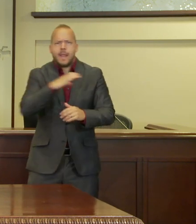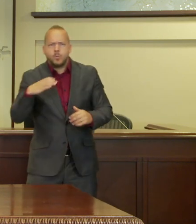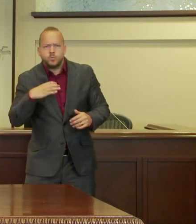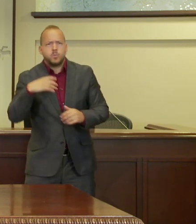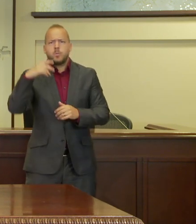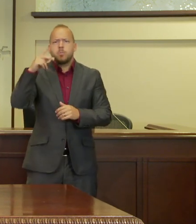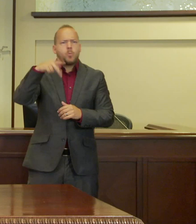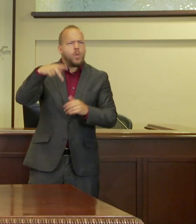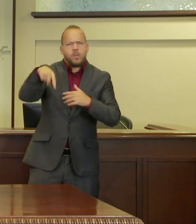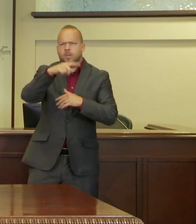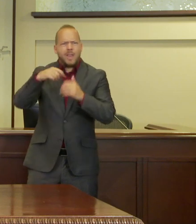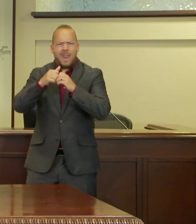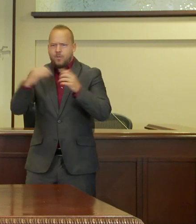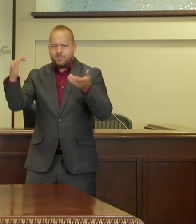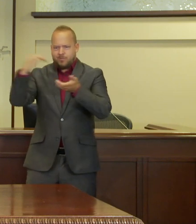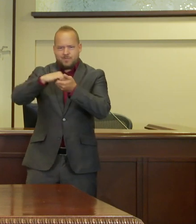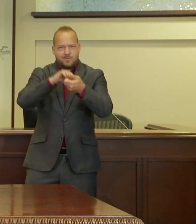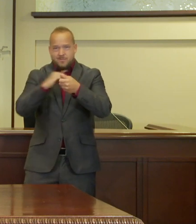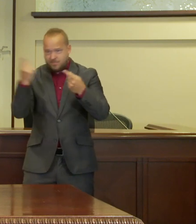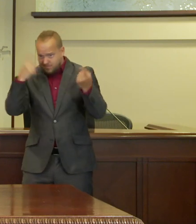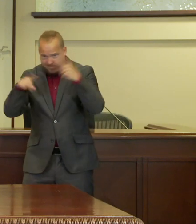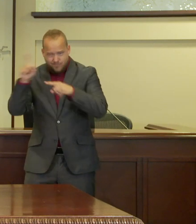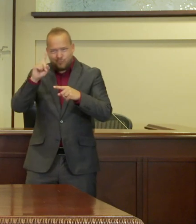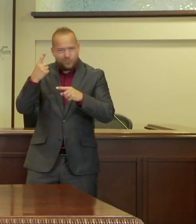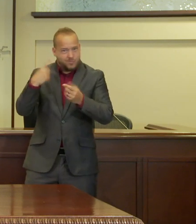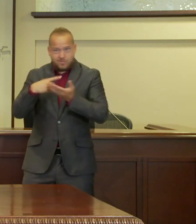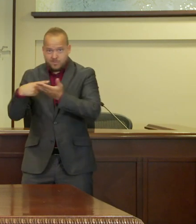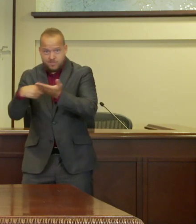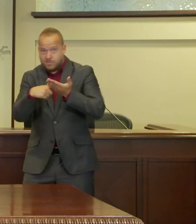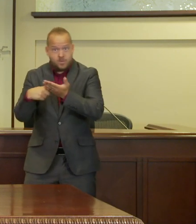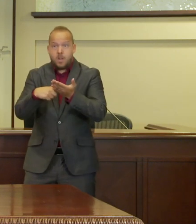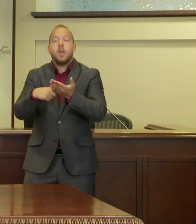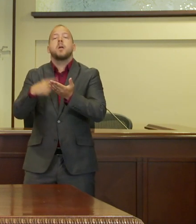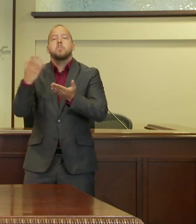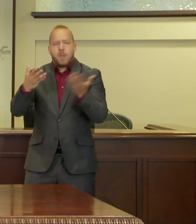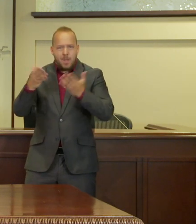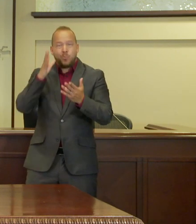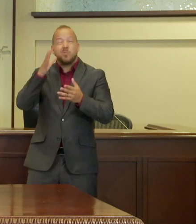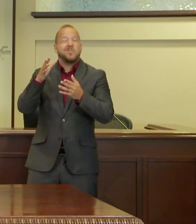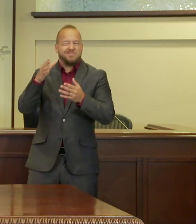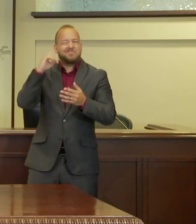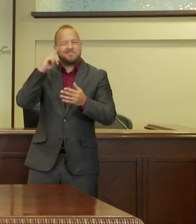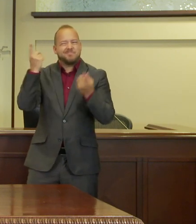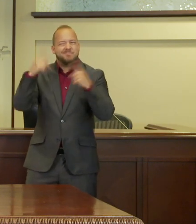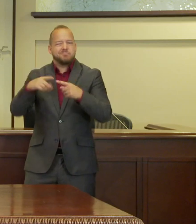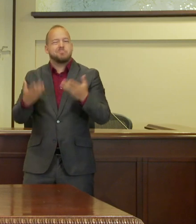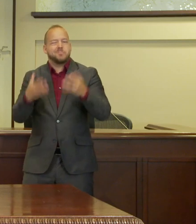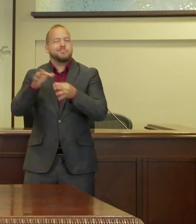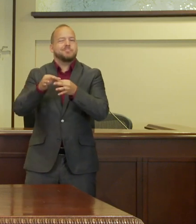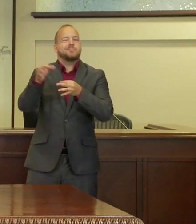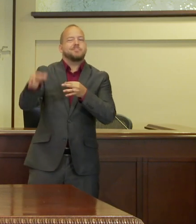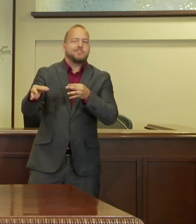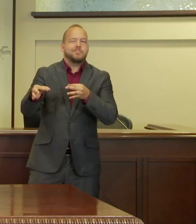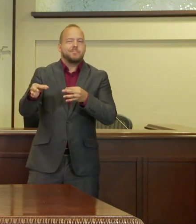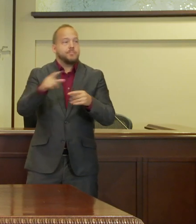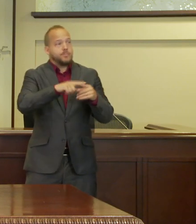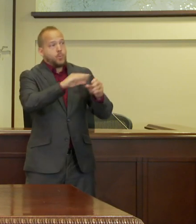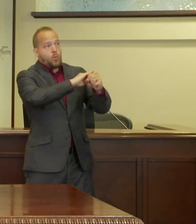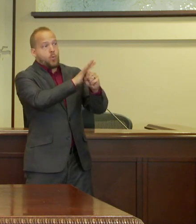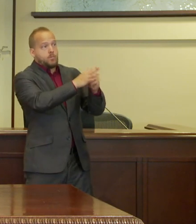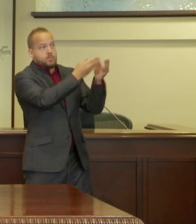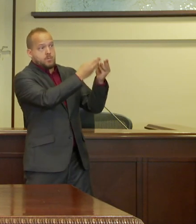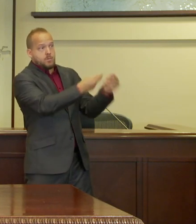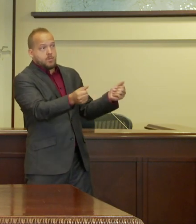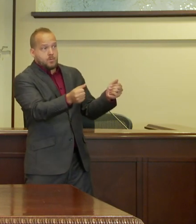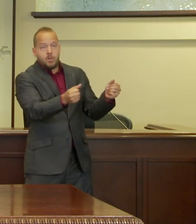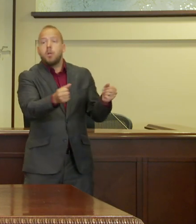discussing the possibility of a contract extension in the short term until the COVID crisis passes.